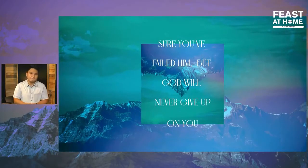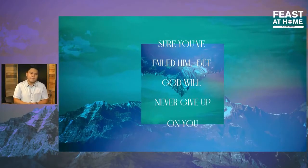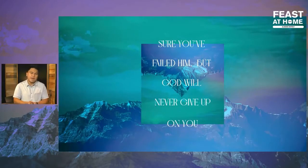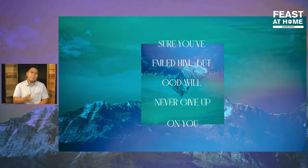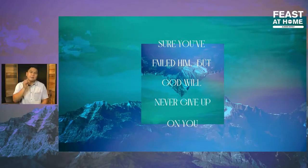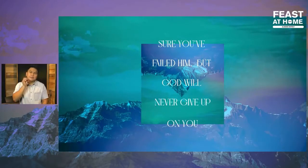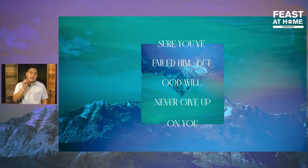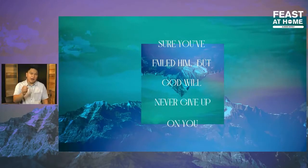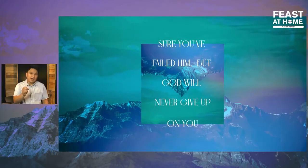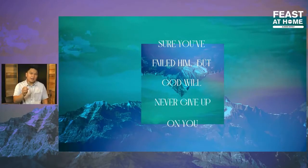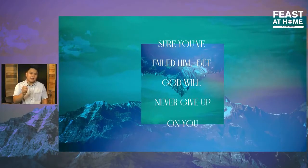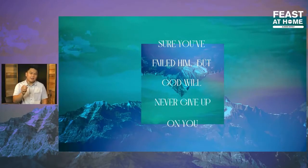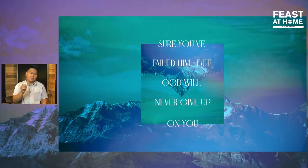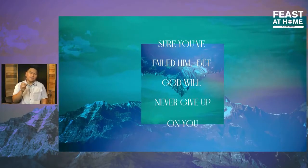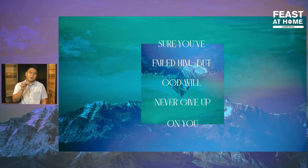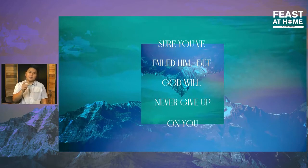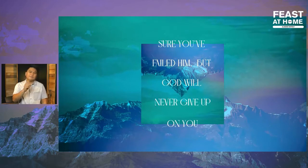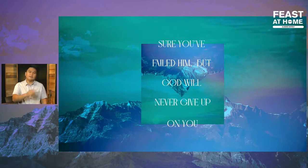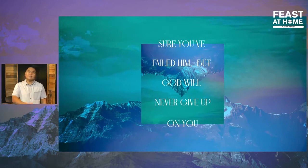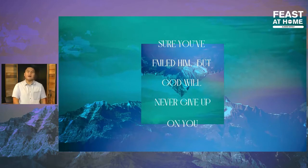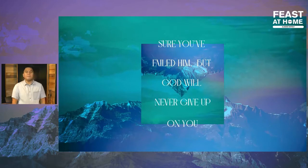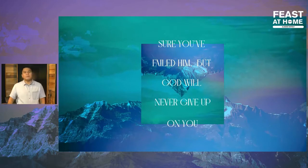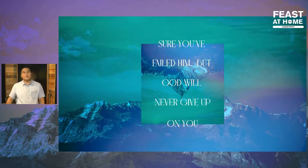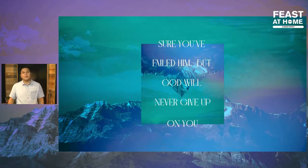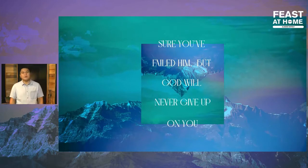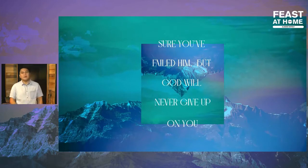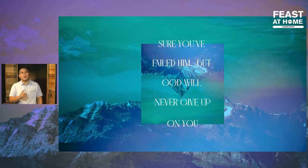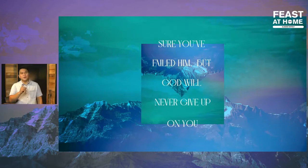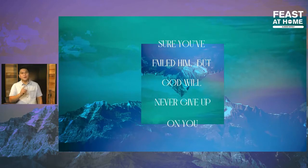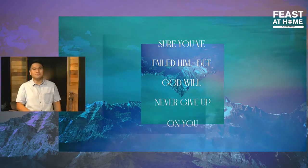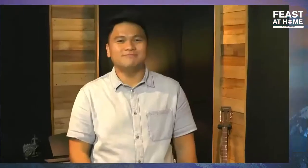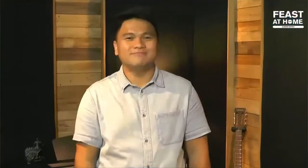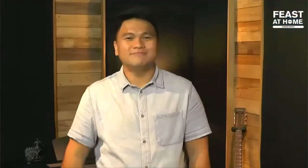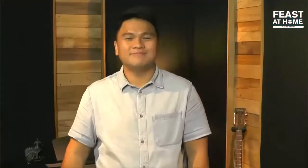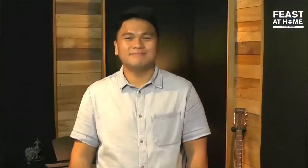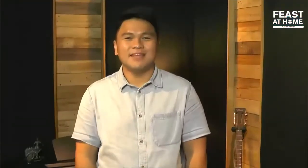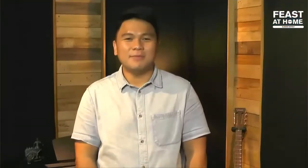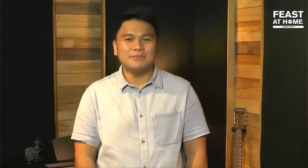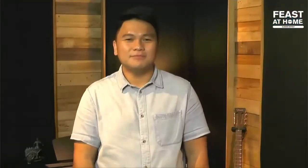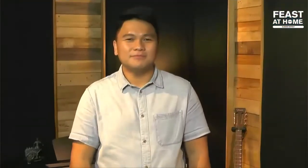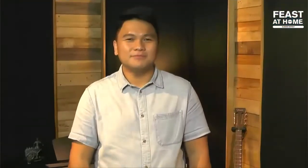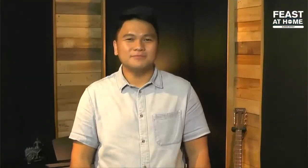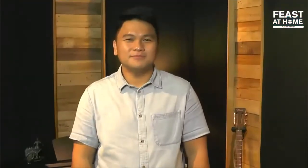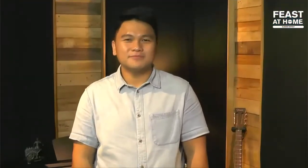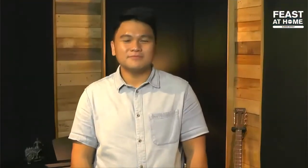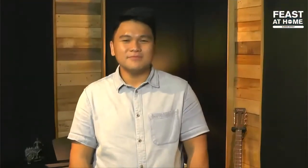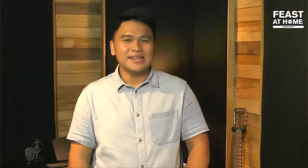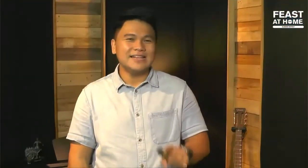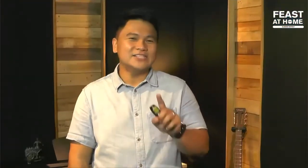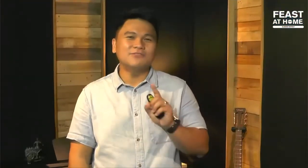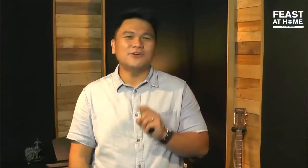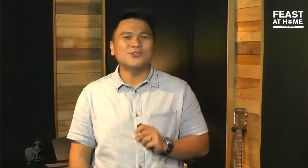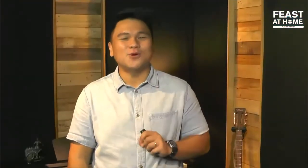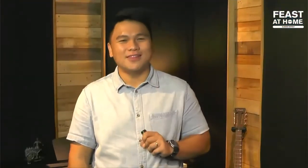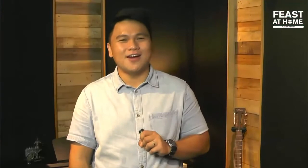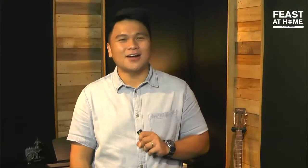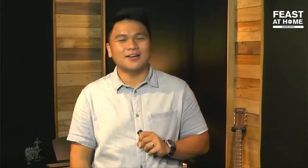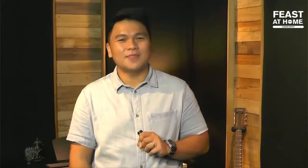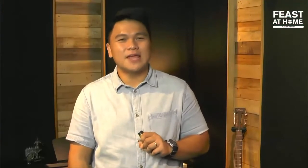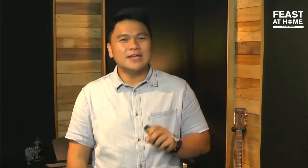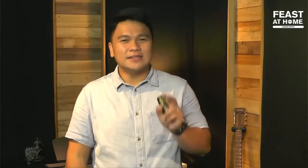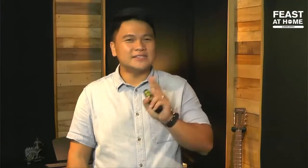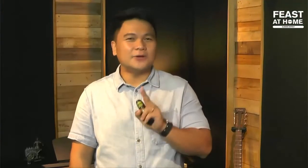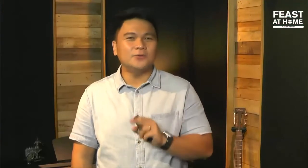Him, but God will never give up on you. Amen? That's the first one, the